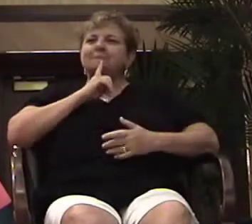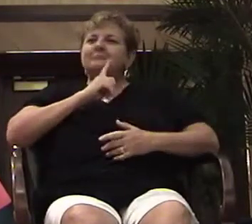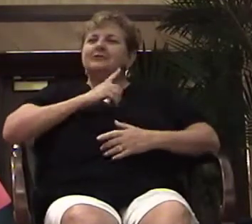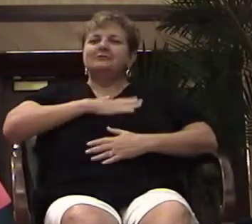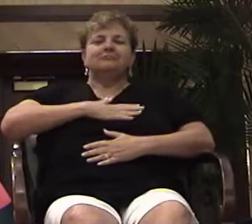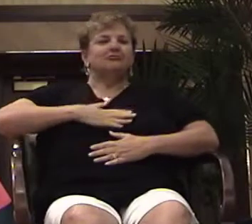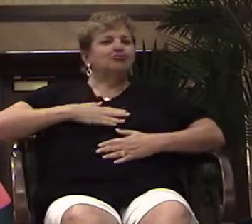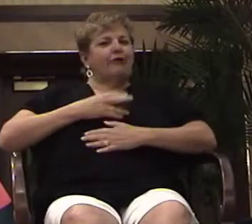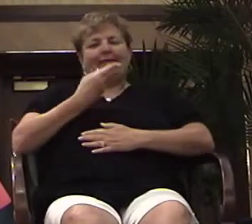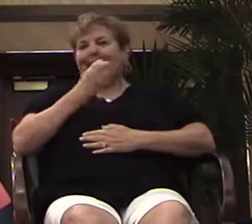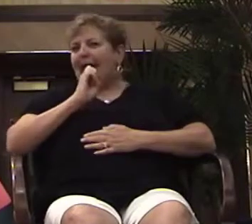of